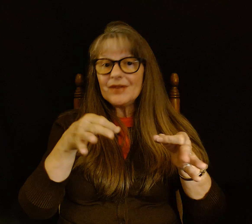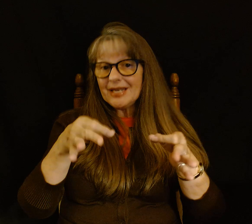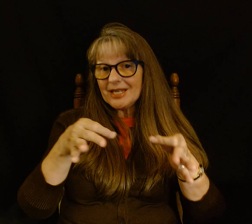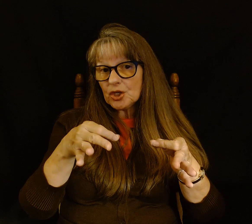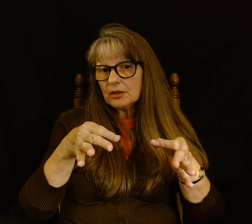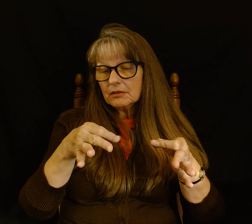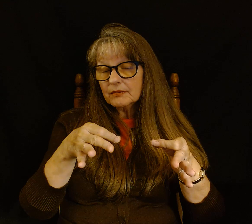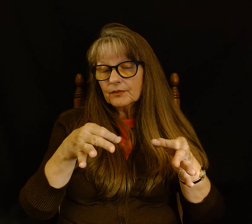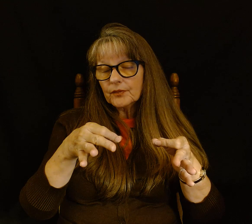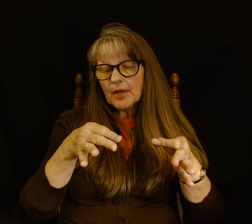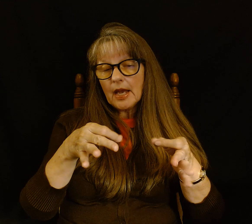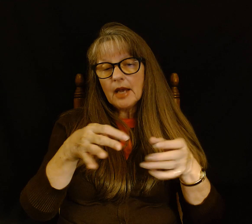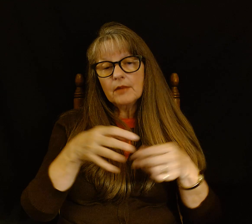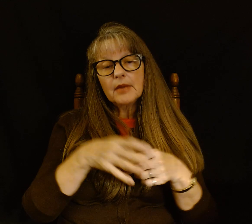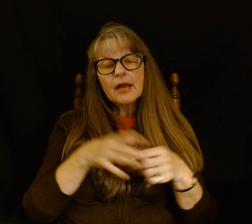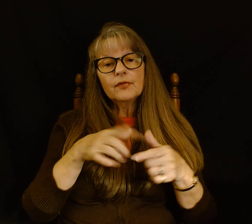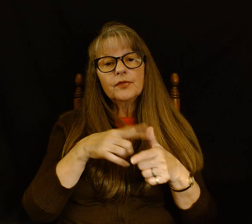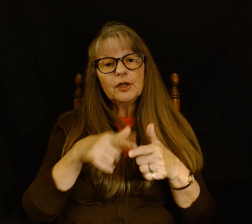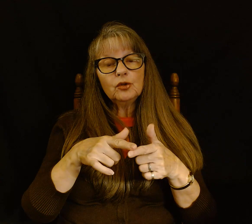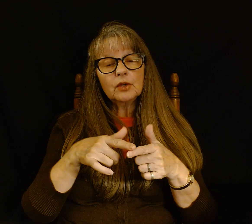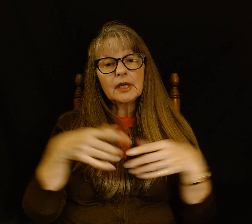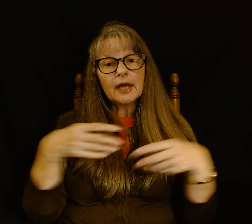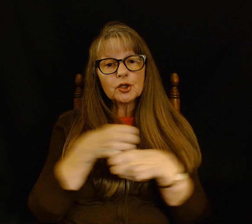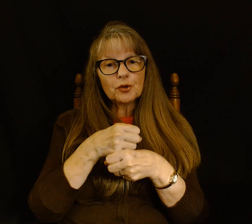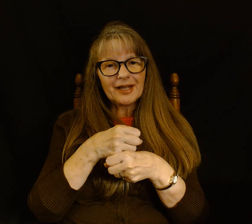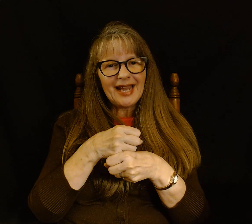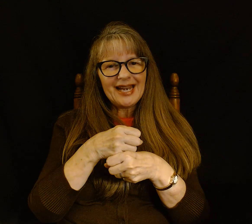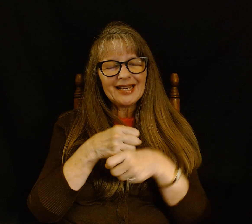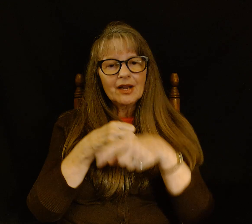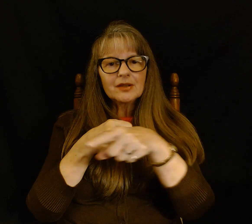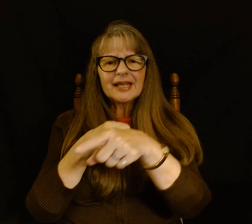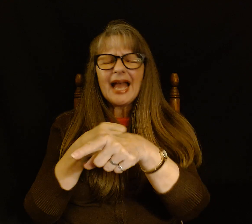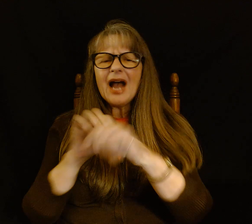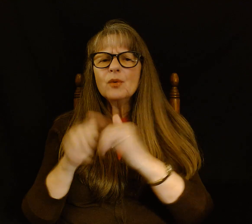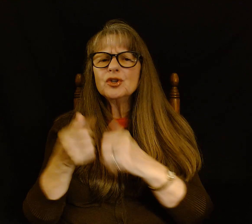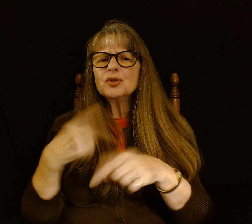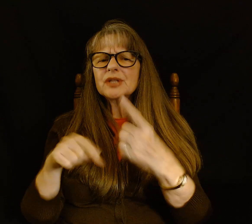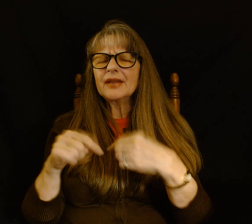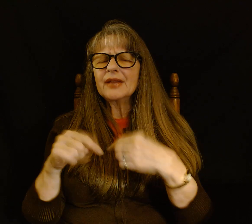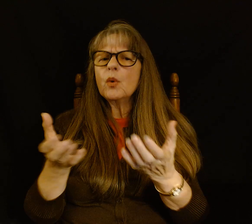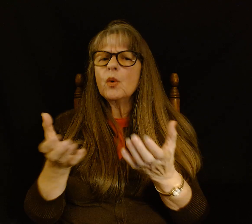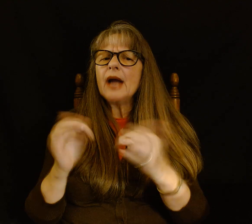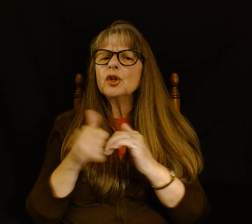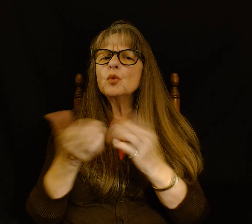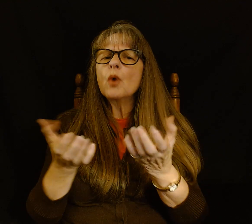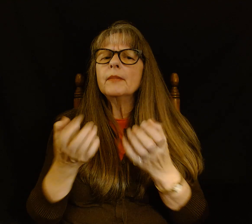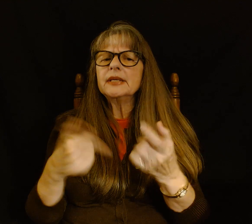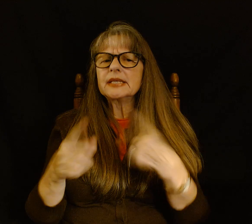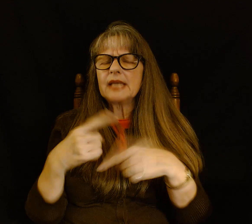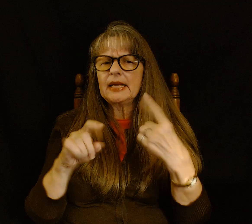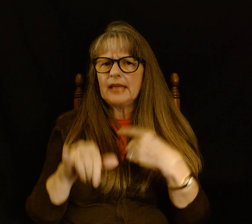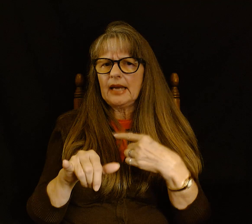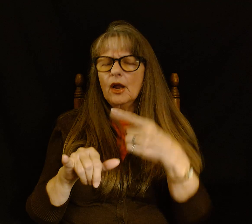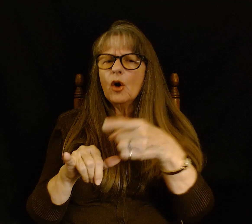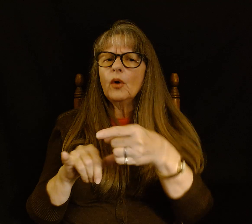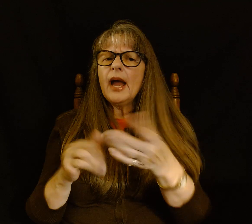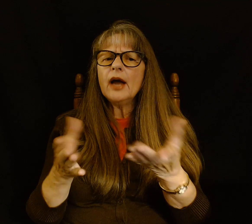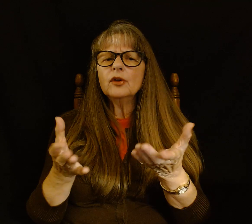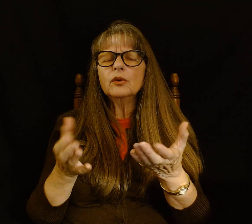definition, then you can kind of truncate it. Like, how would you sign that? How do you want me to sign that? Or